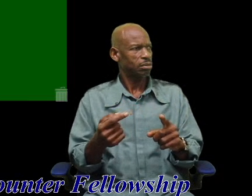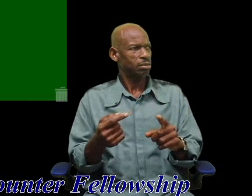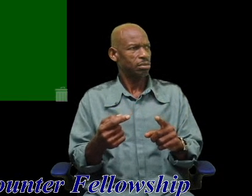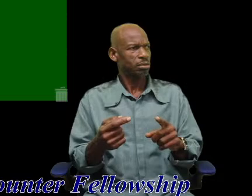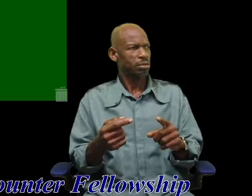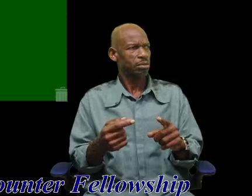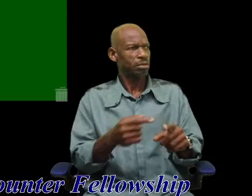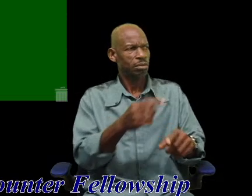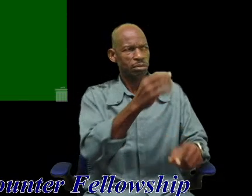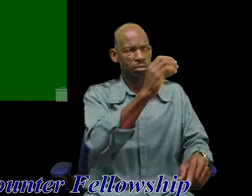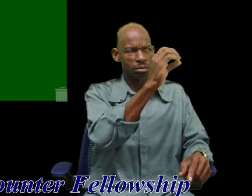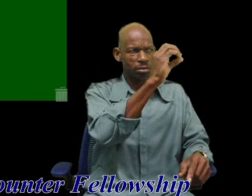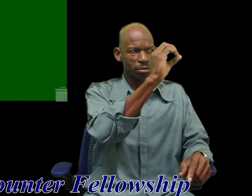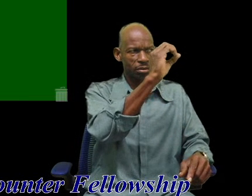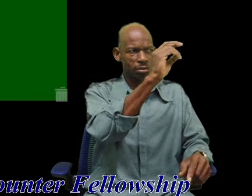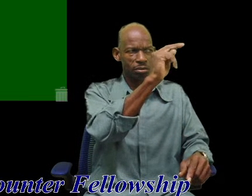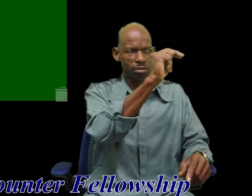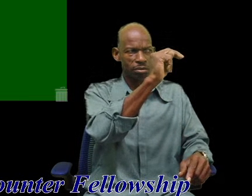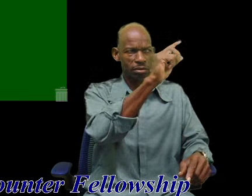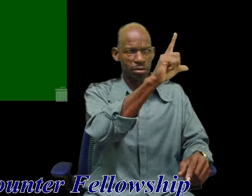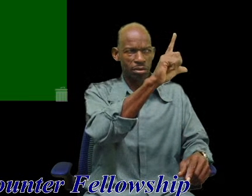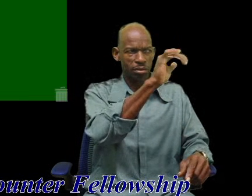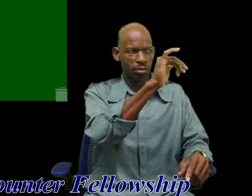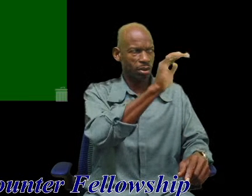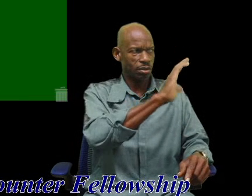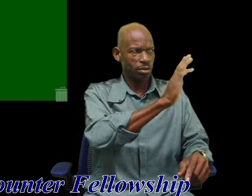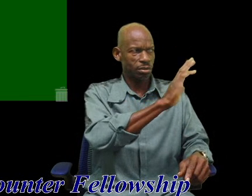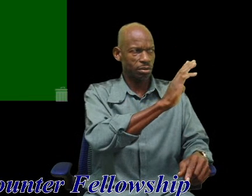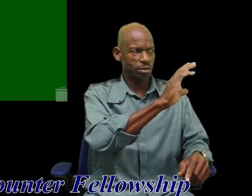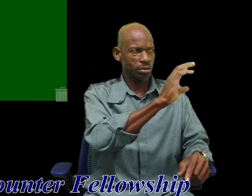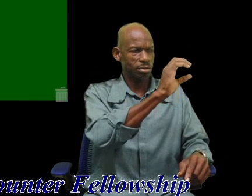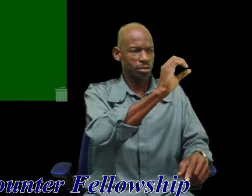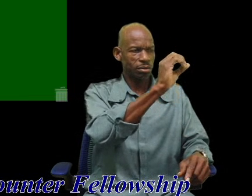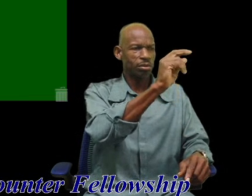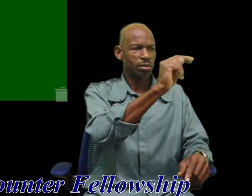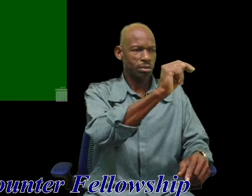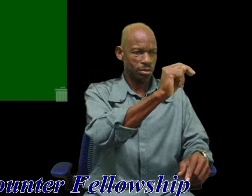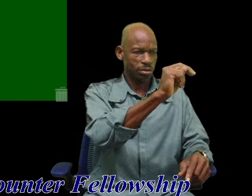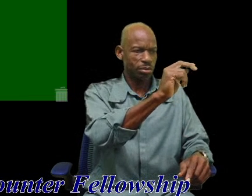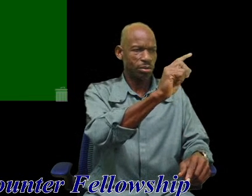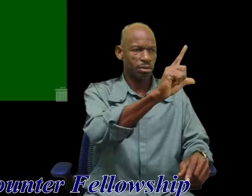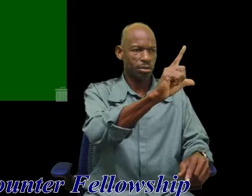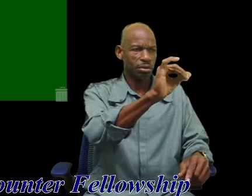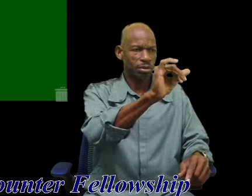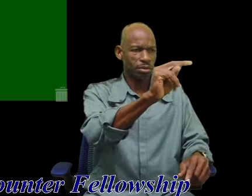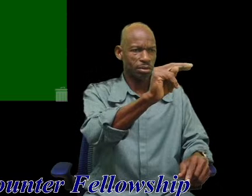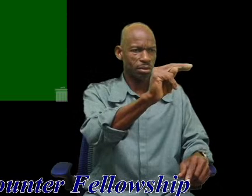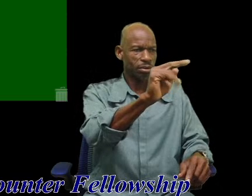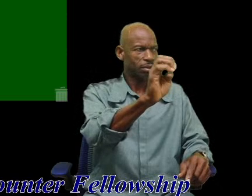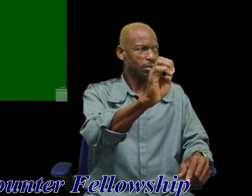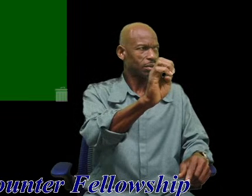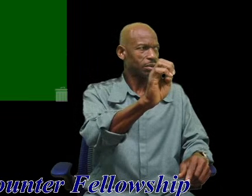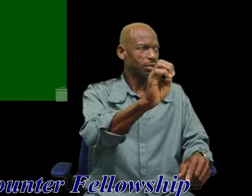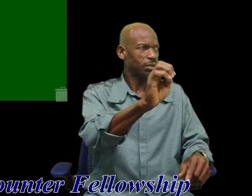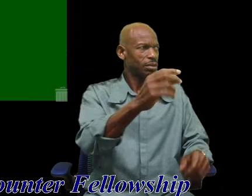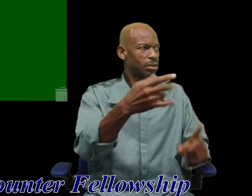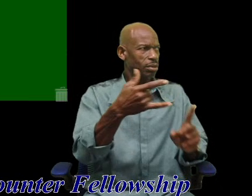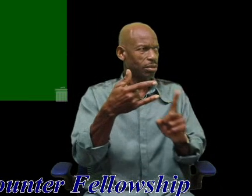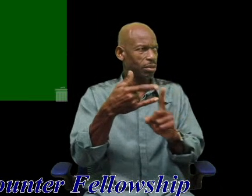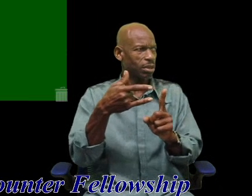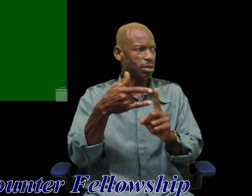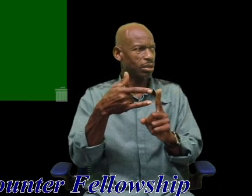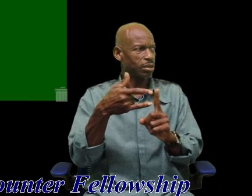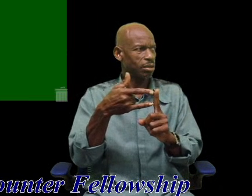the apostrophe. Last week when we were doing the pronoun there, THEIR,